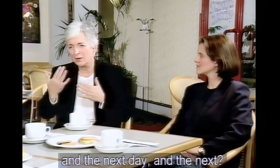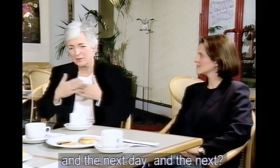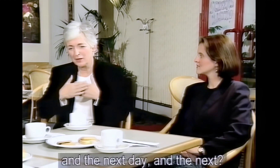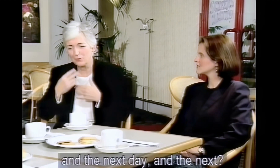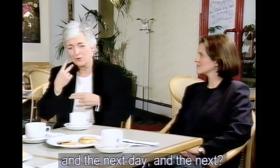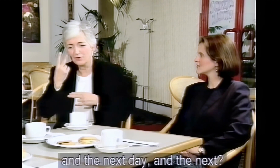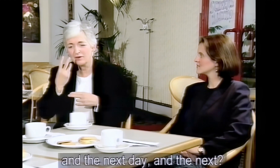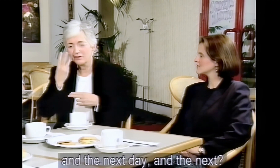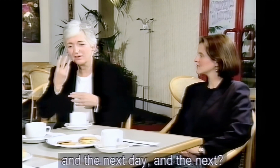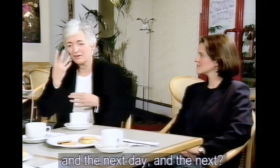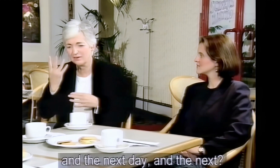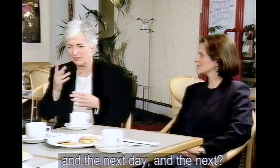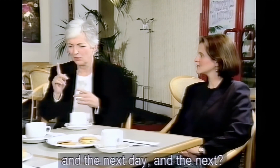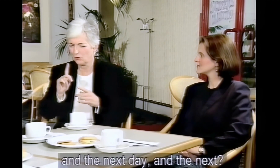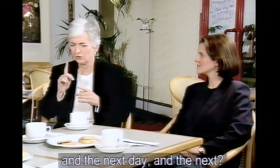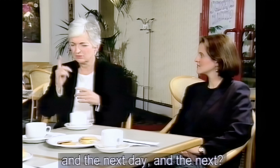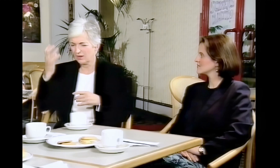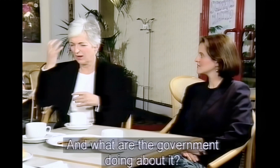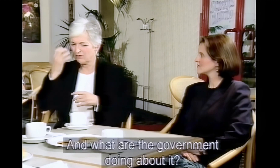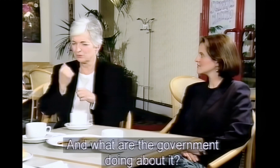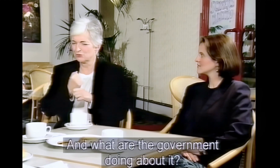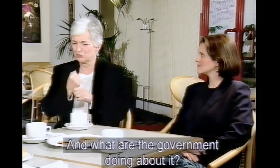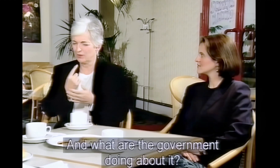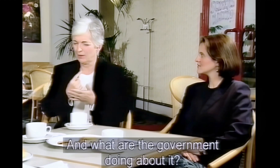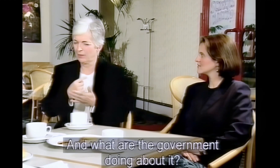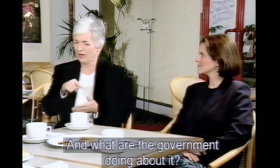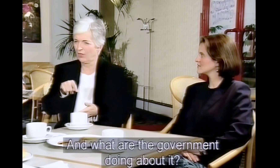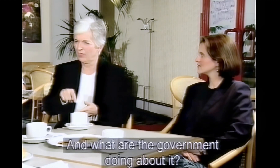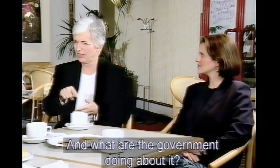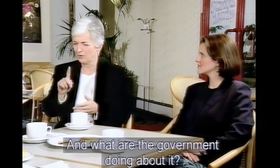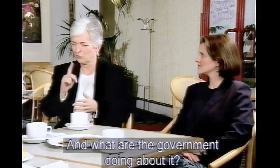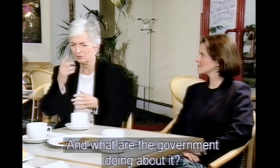after that? And the day after that? What are the government doing about it?